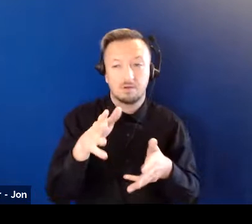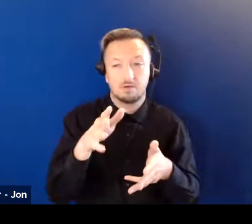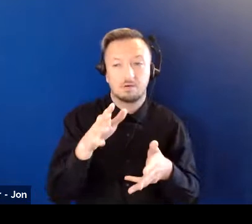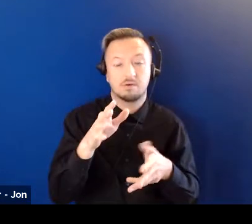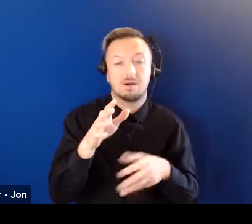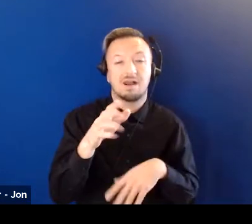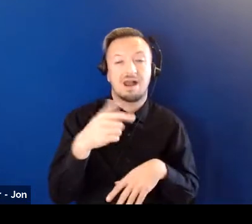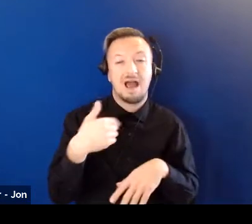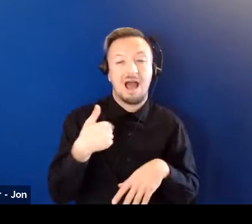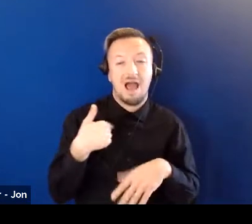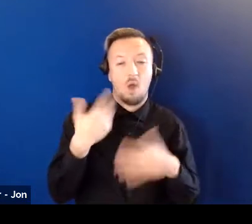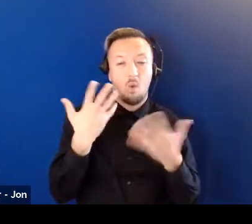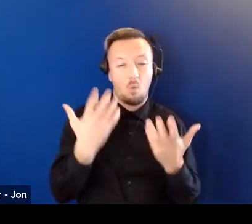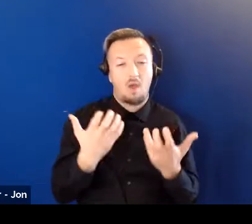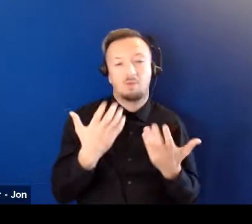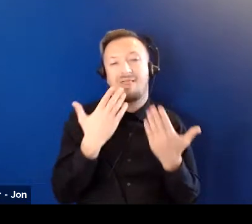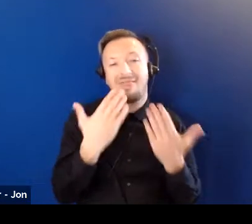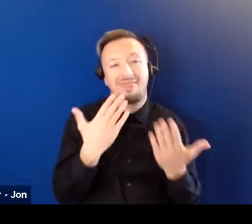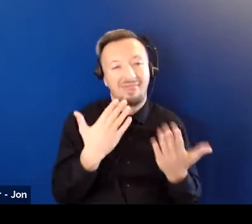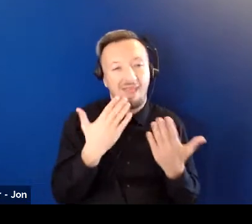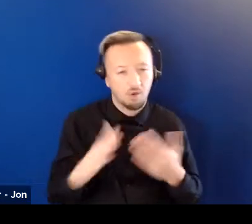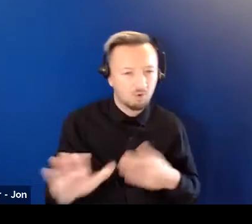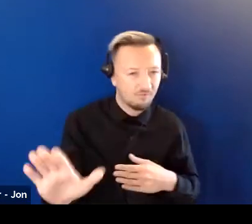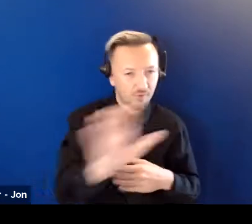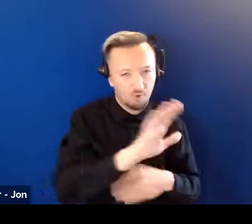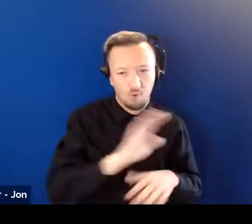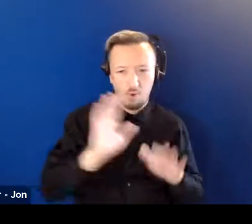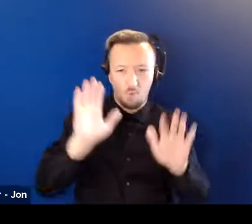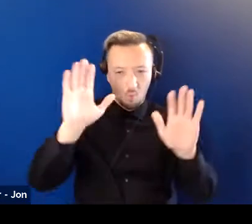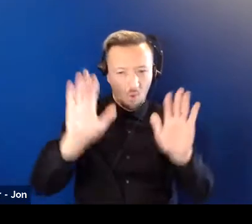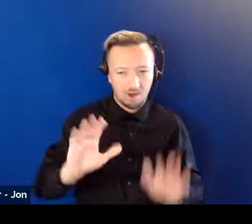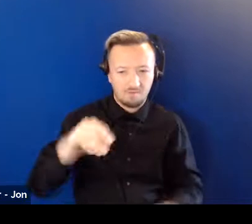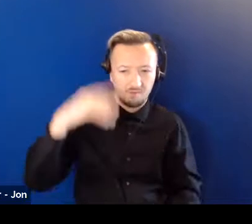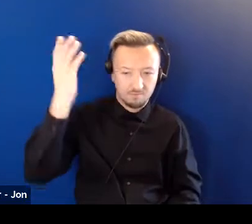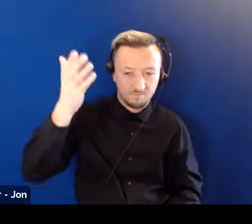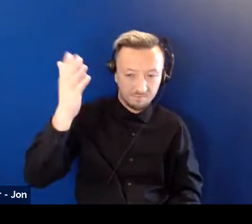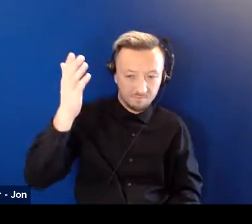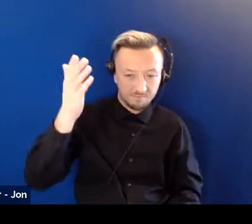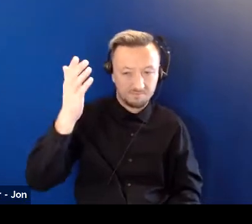So I want to thank you guys for this wonderful presentation.